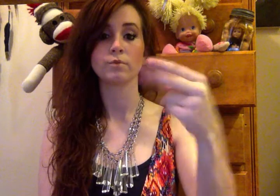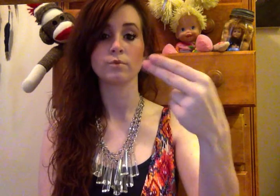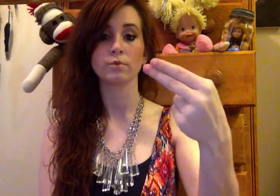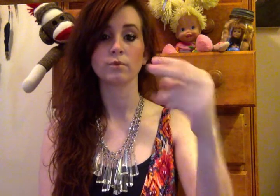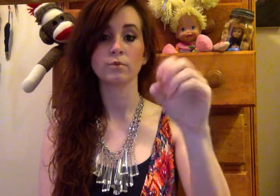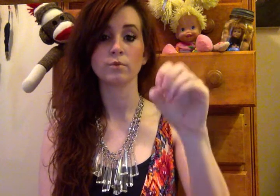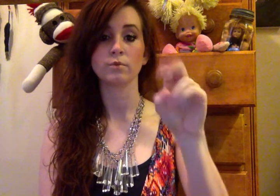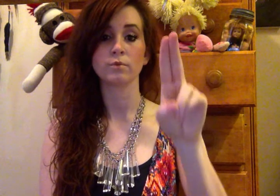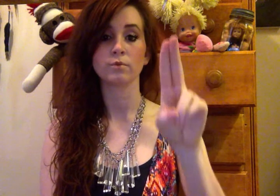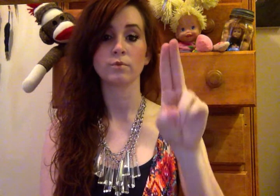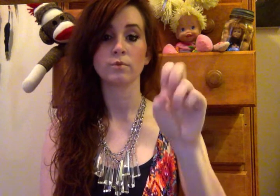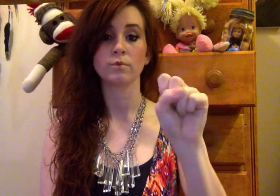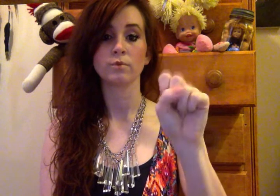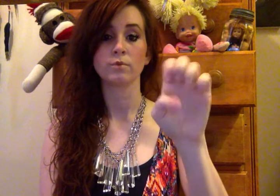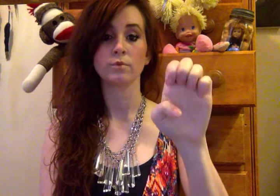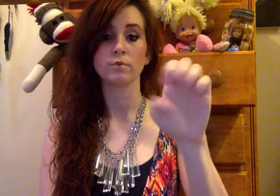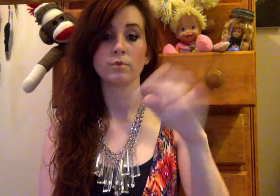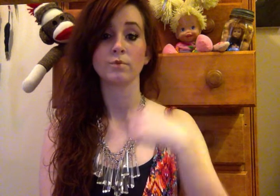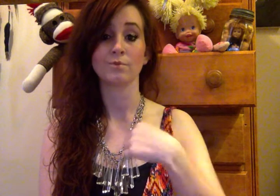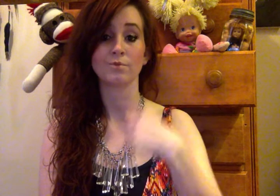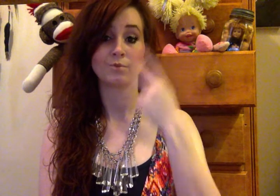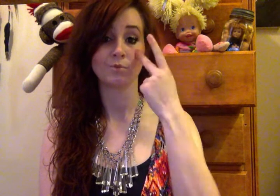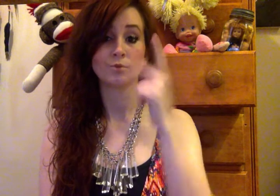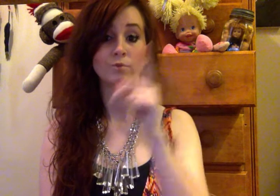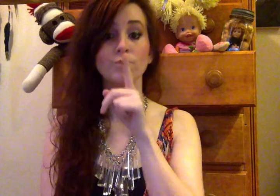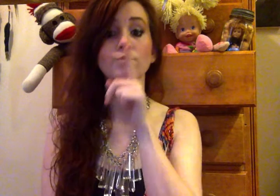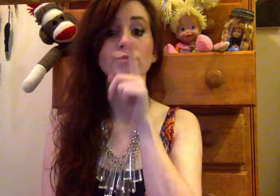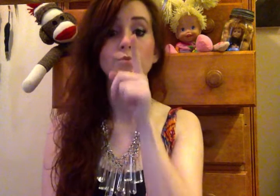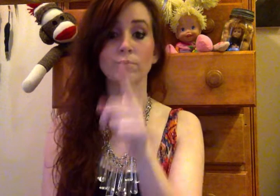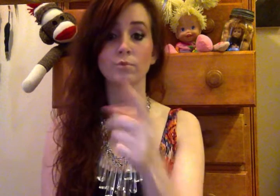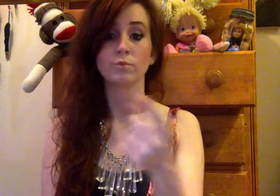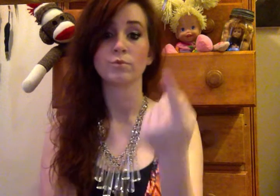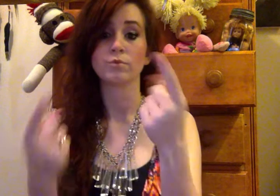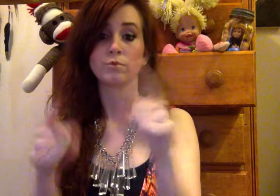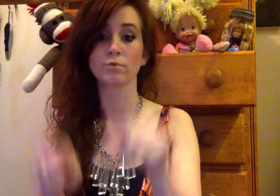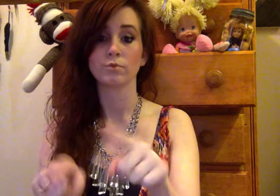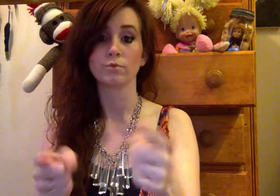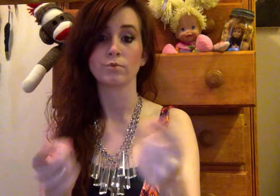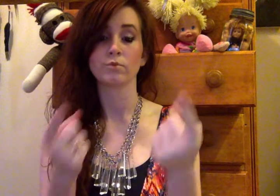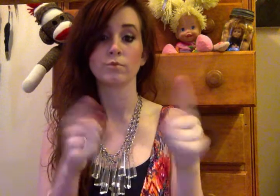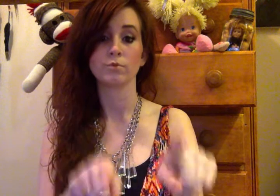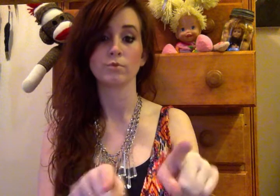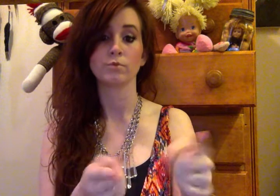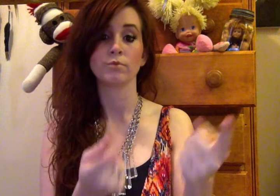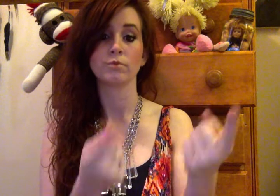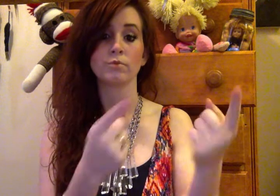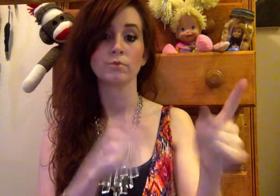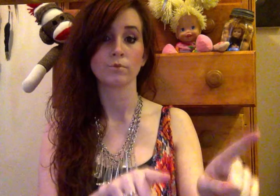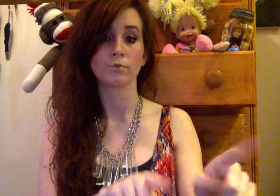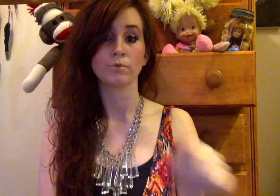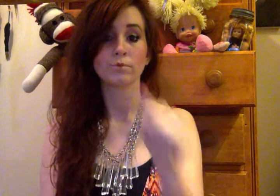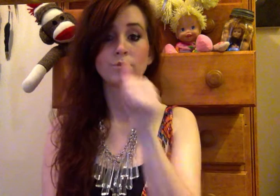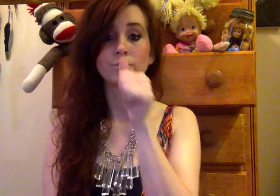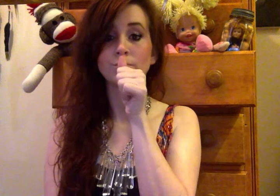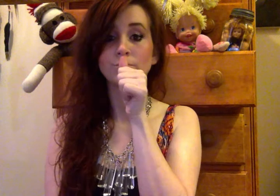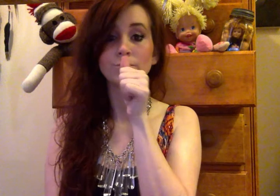I see things that nobody else sees C-O-L-L-L-H-O-U-S-E I